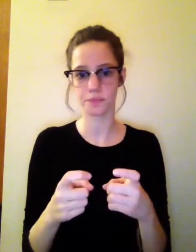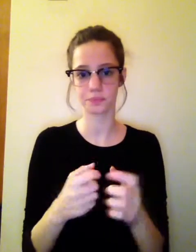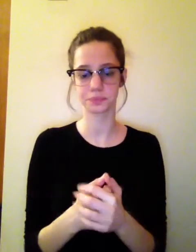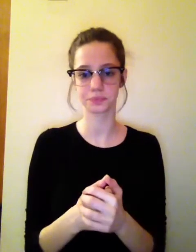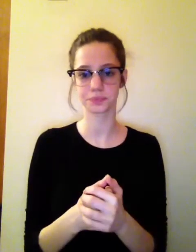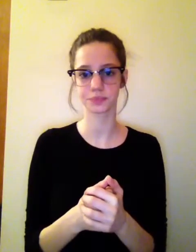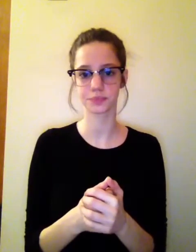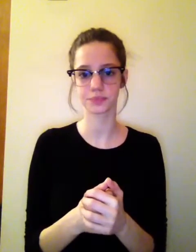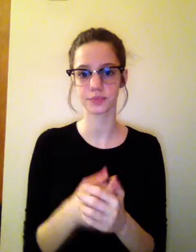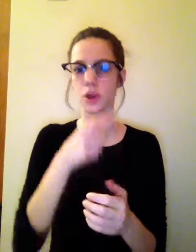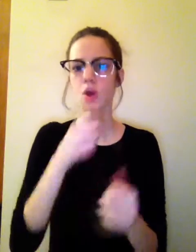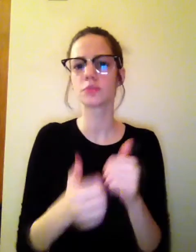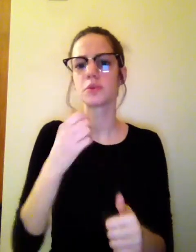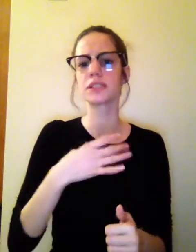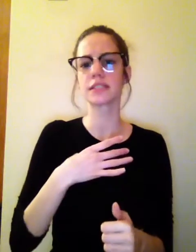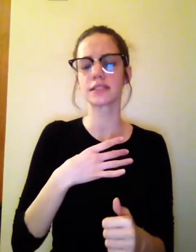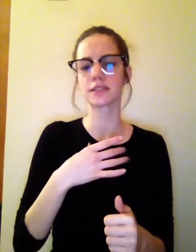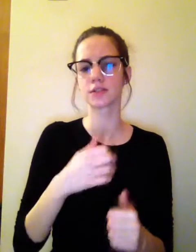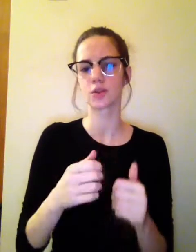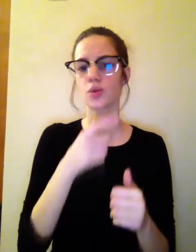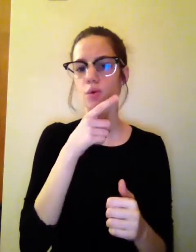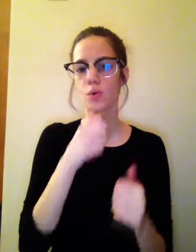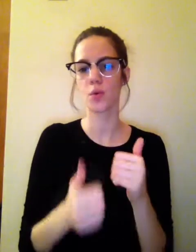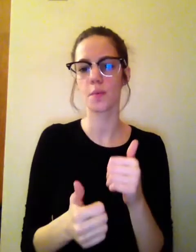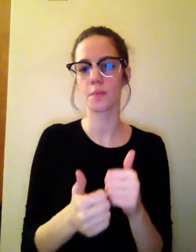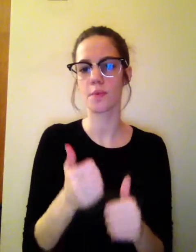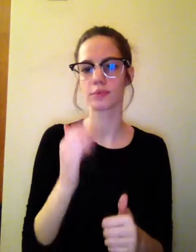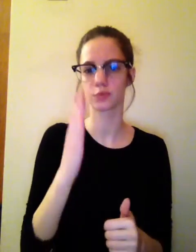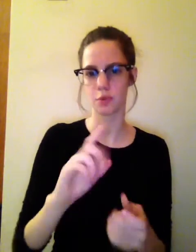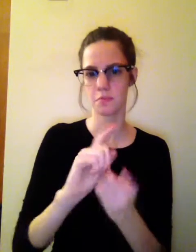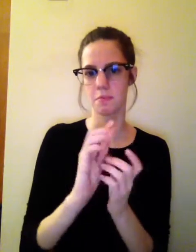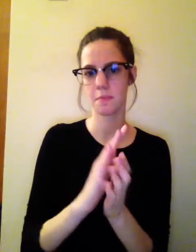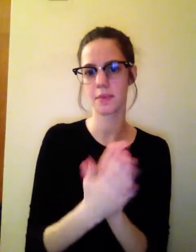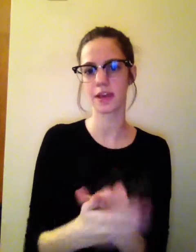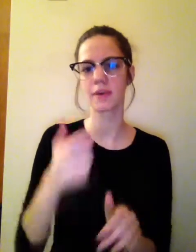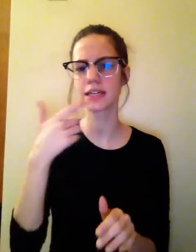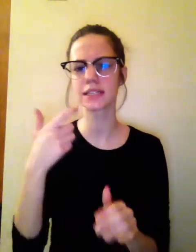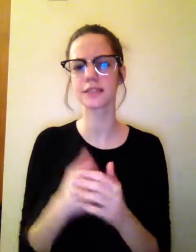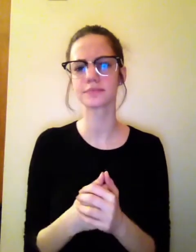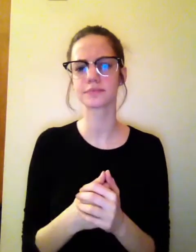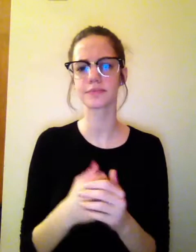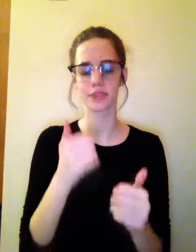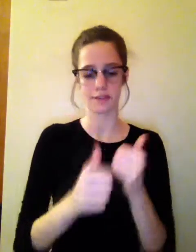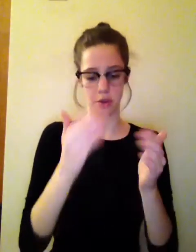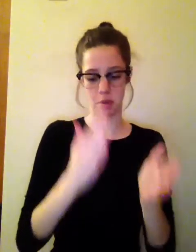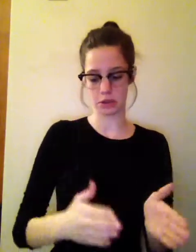Who's most likely to become addicted? Each person's body and brain is different. People